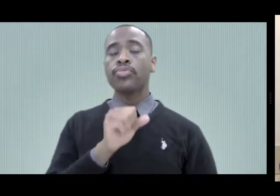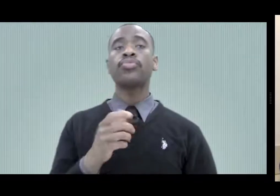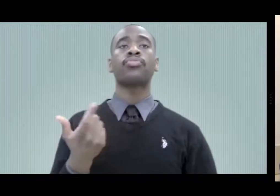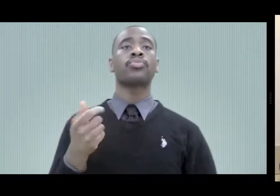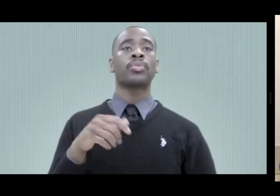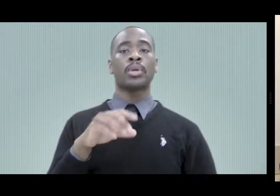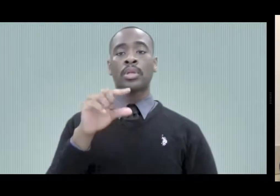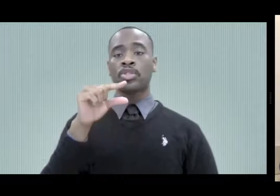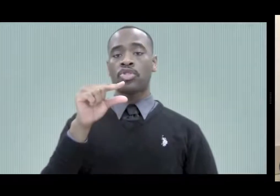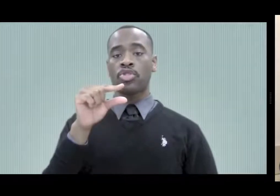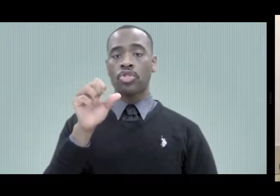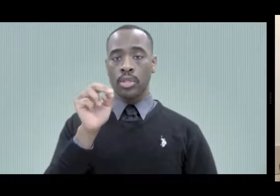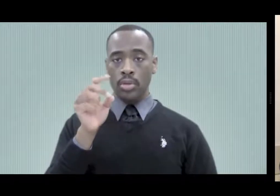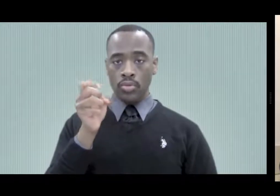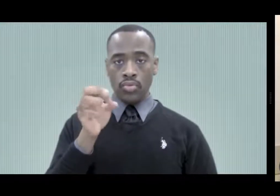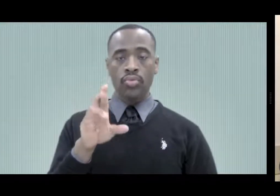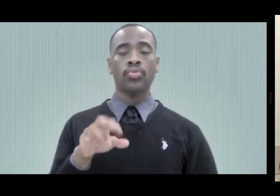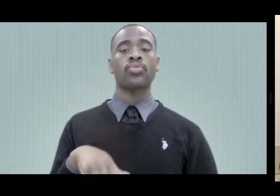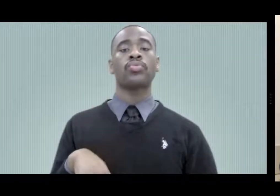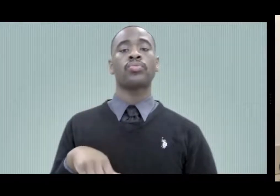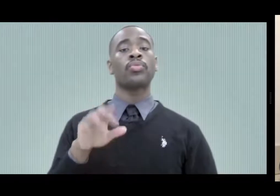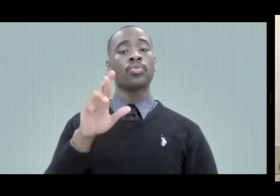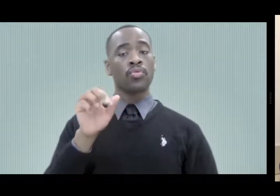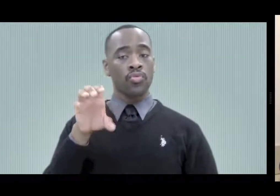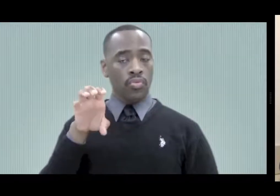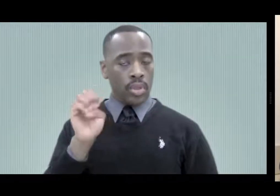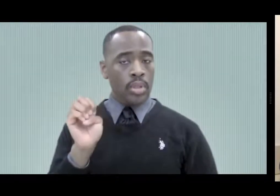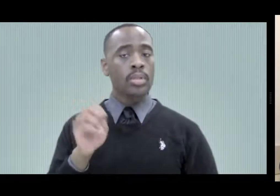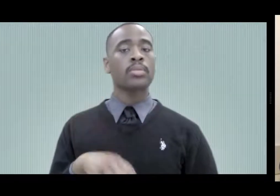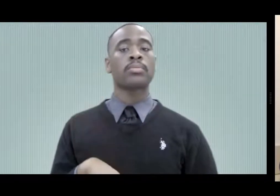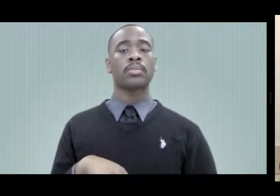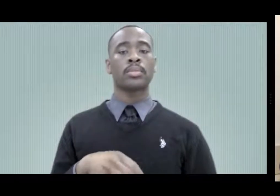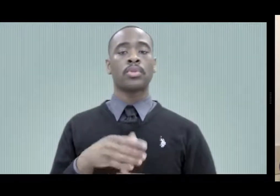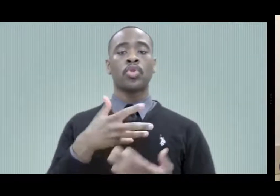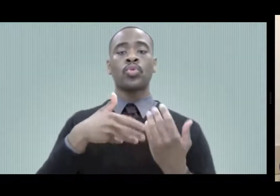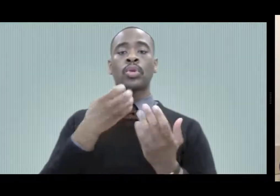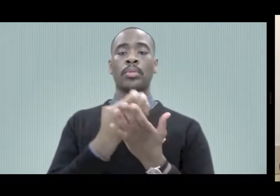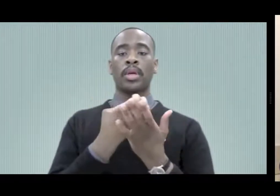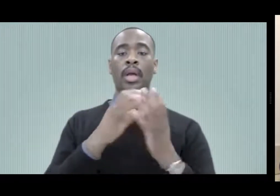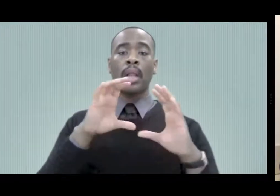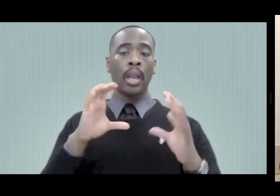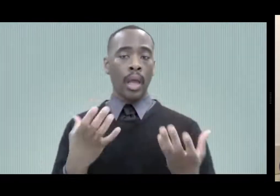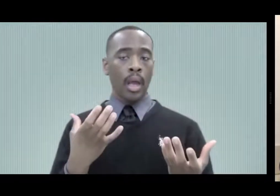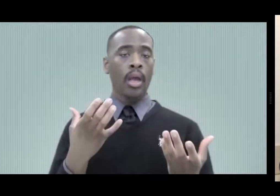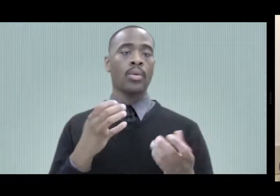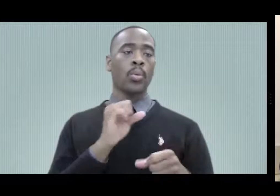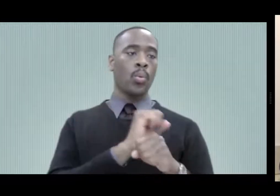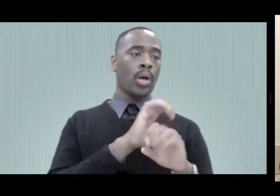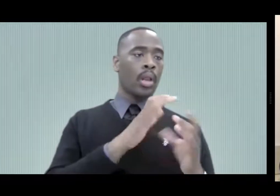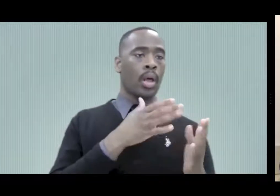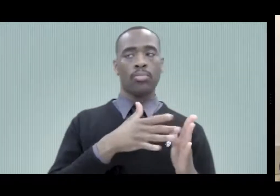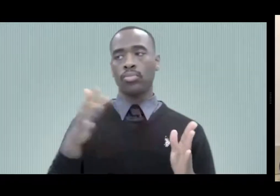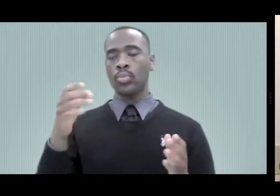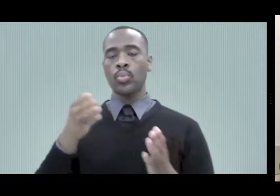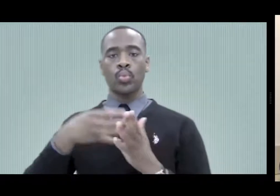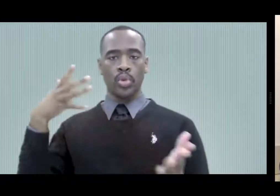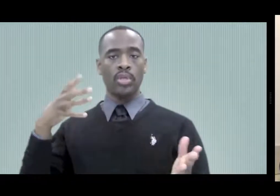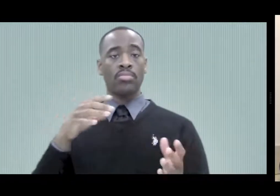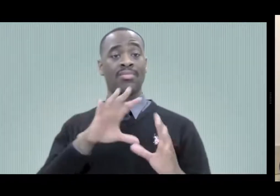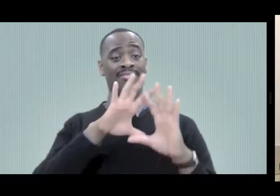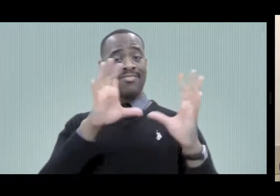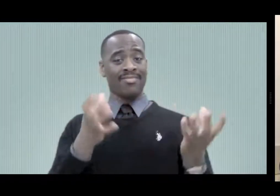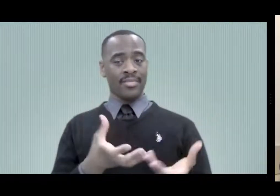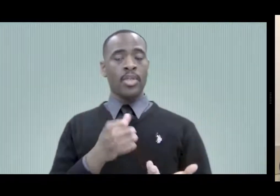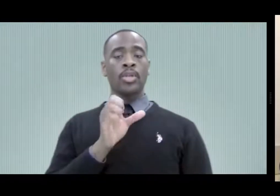Social factors include things like age, gender, race, social economic